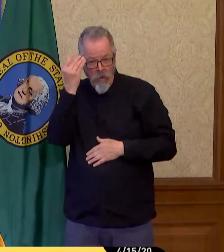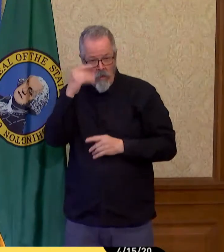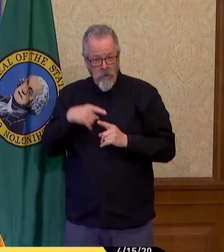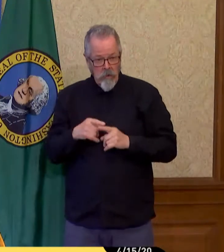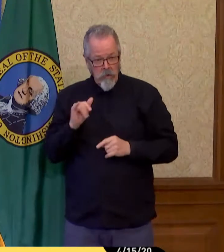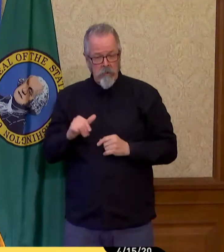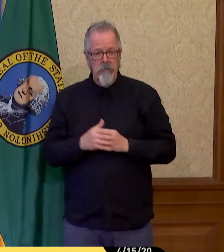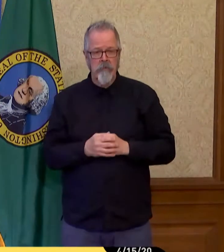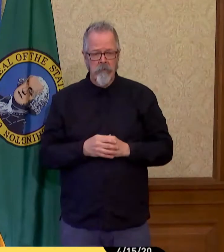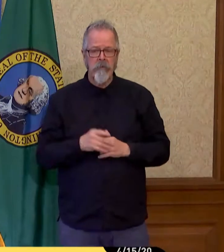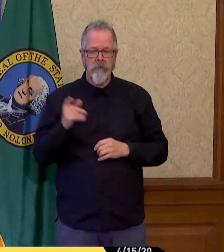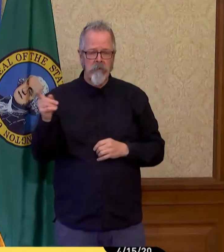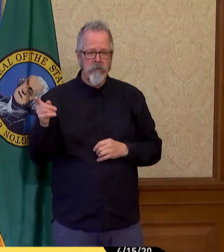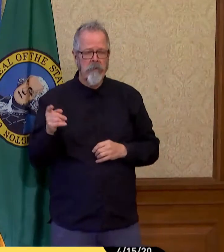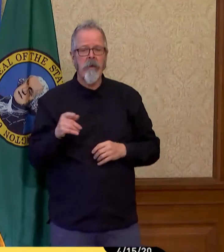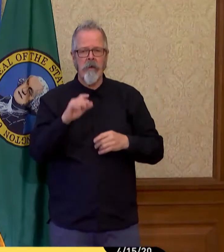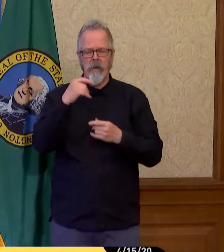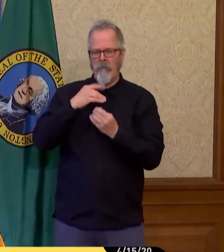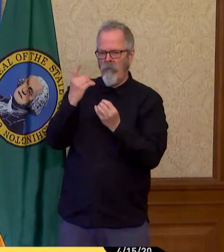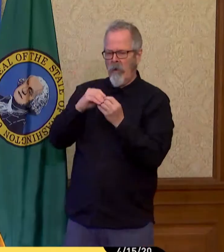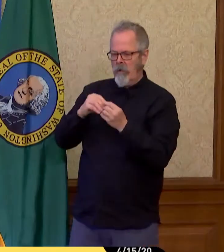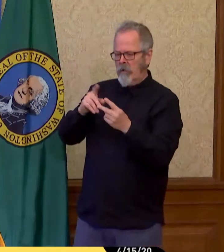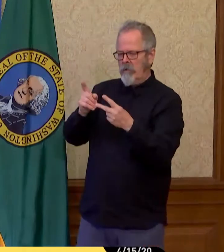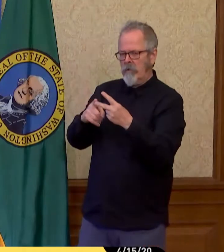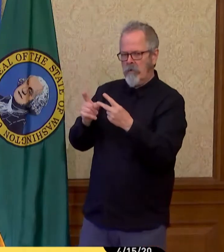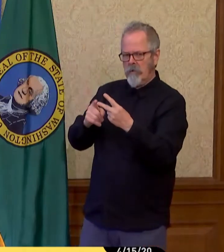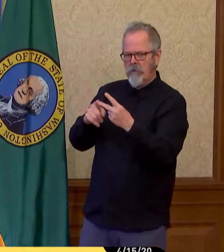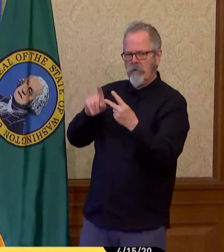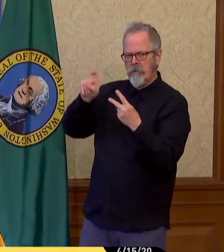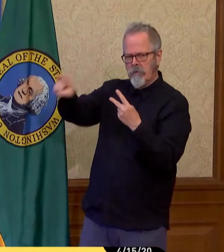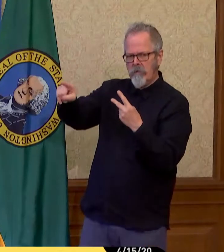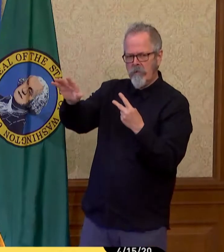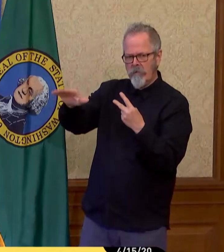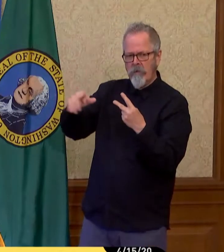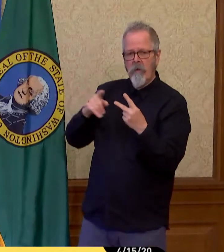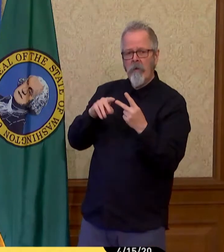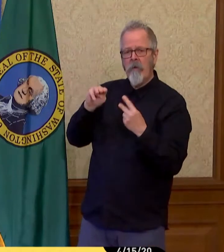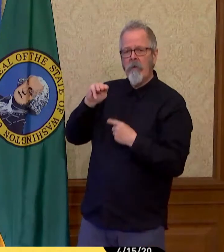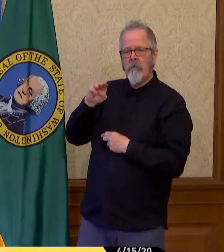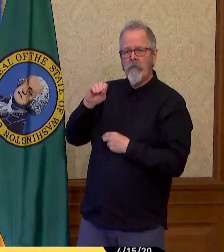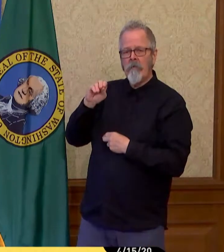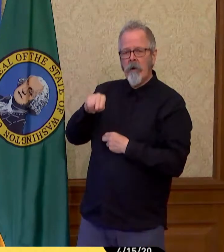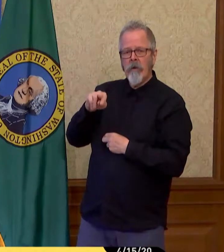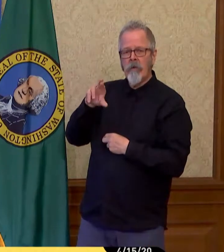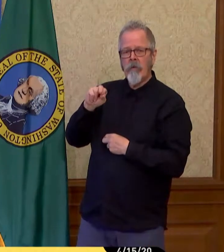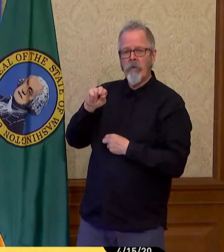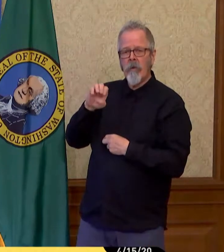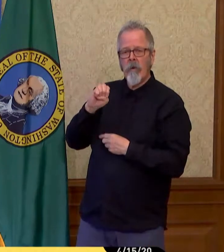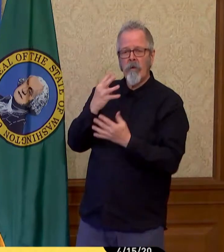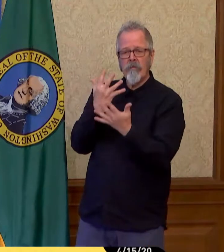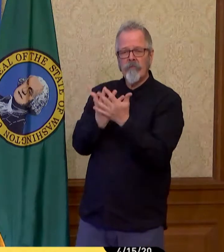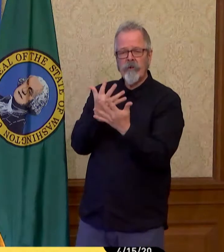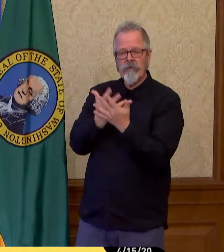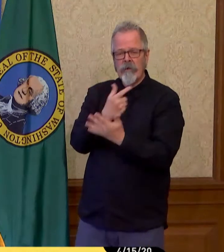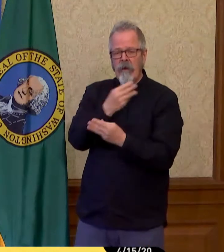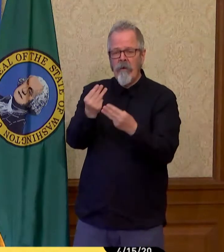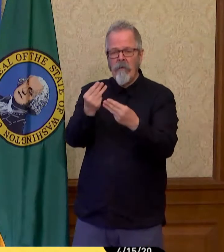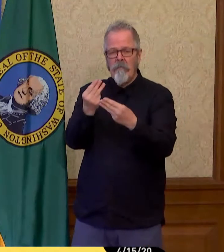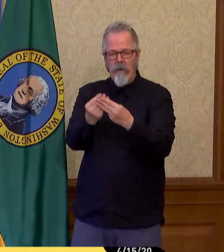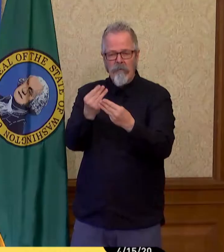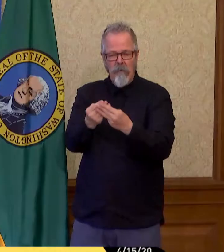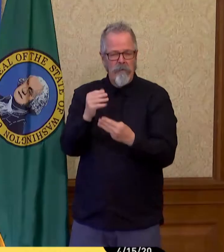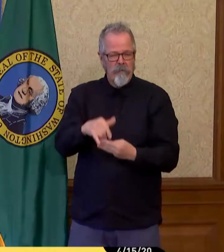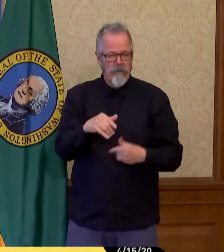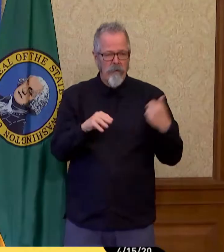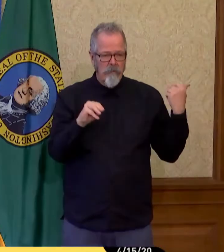COVID-19. No one has been released under the plan you submitted to the Supreme Court Monday. Why has that not happened?